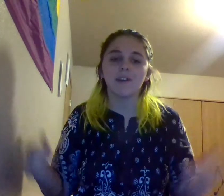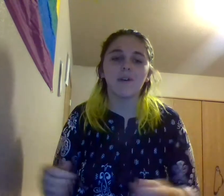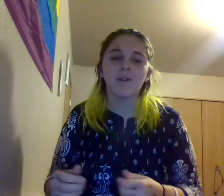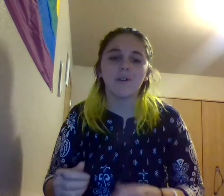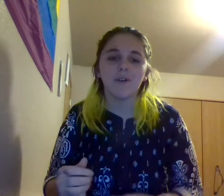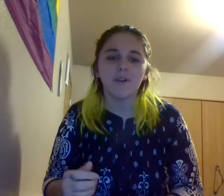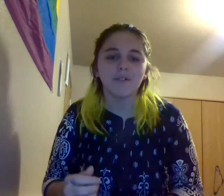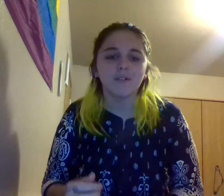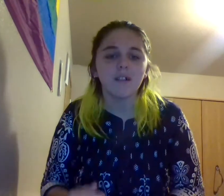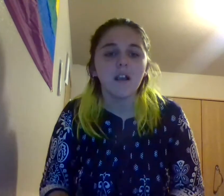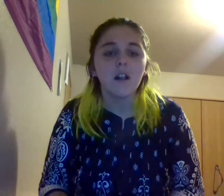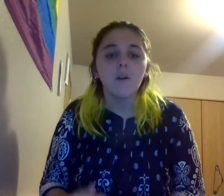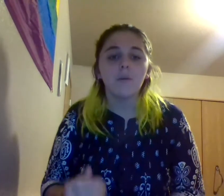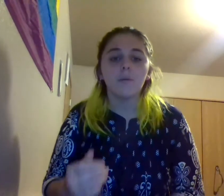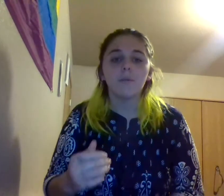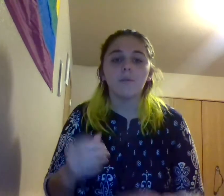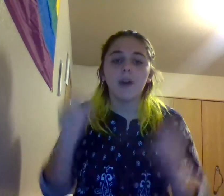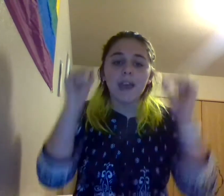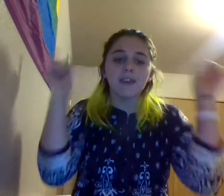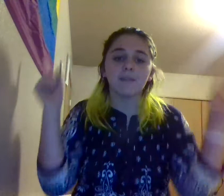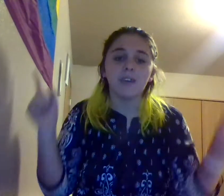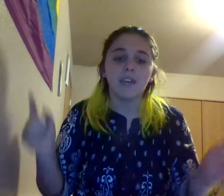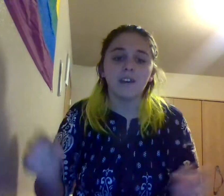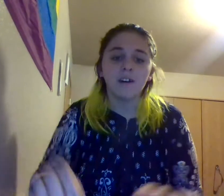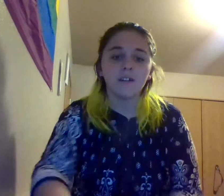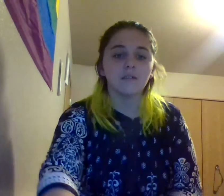all. Wake me up.